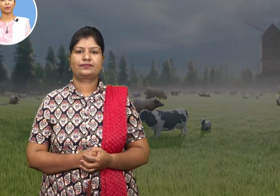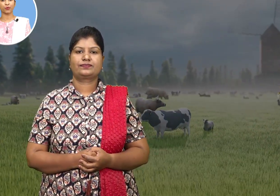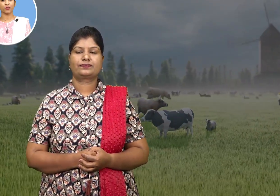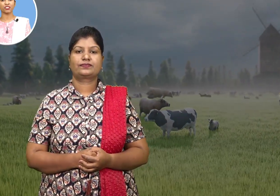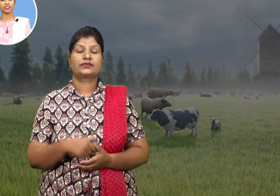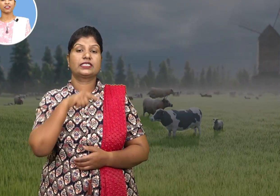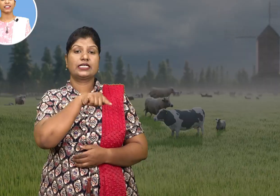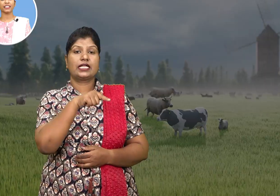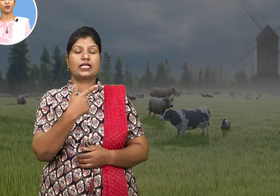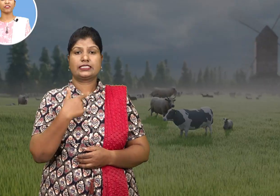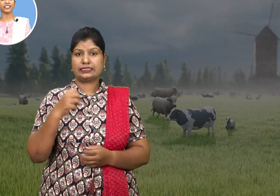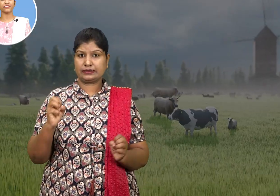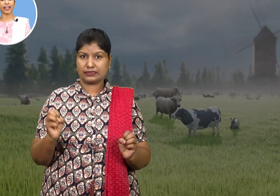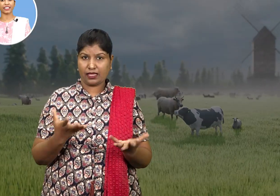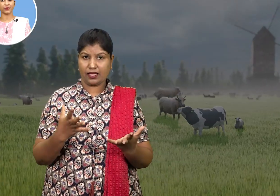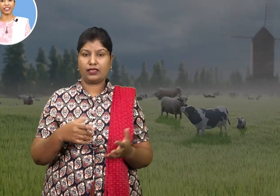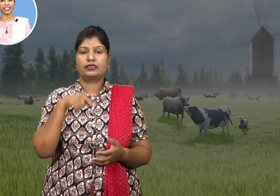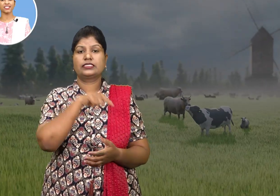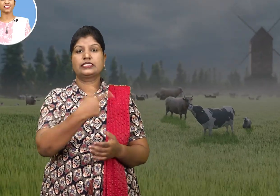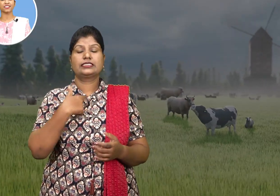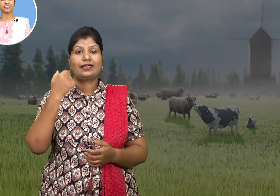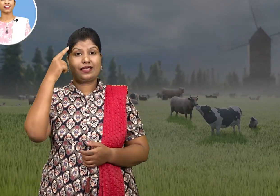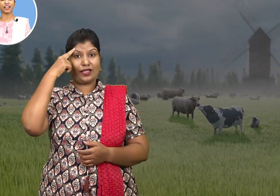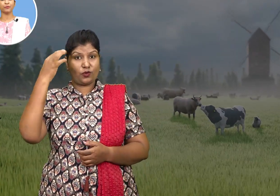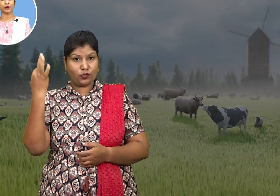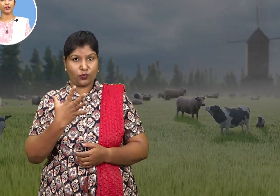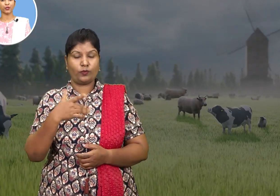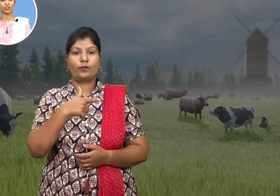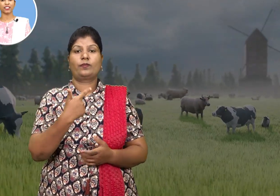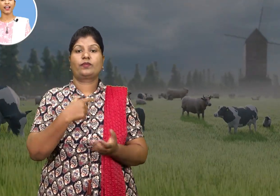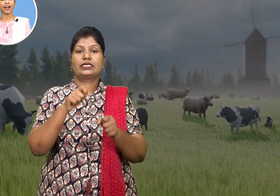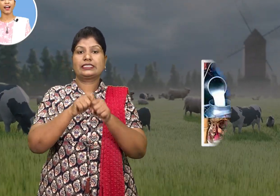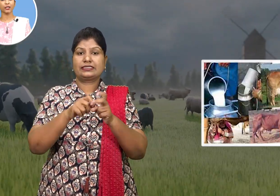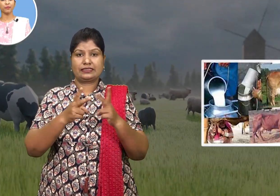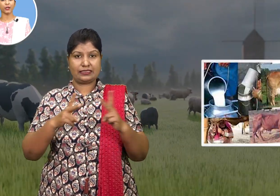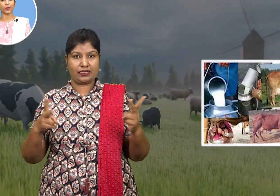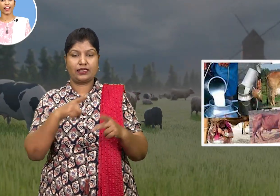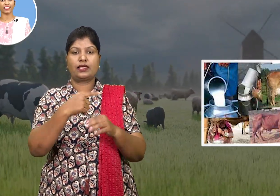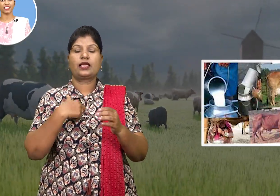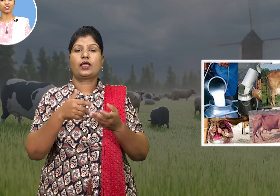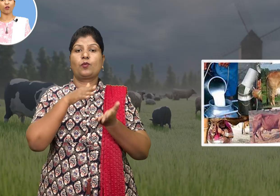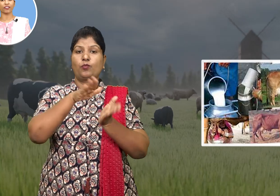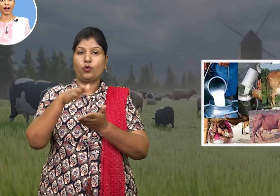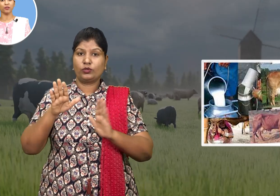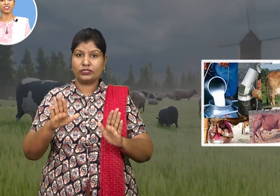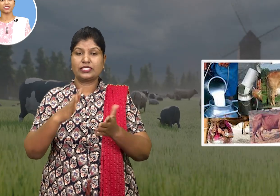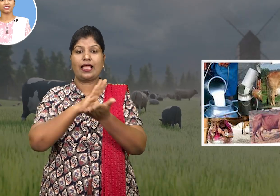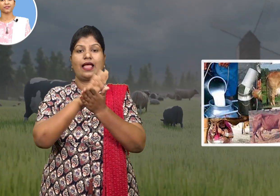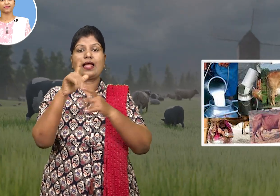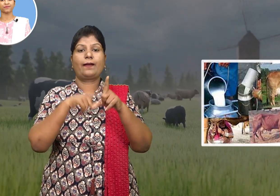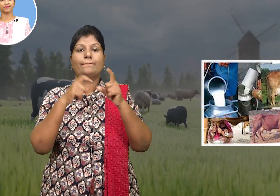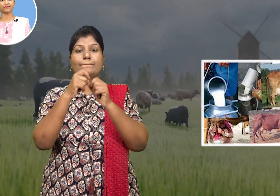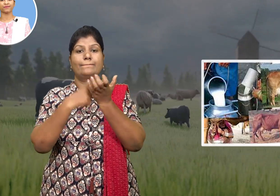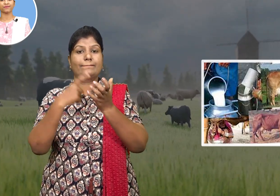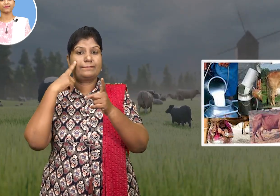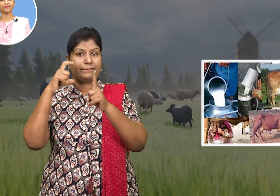He proposed innovative activities in producing hybrid varieties of cows